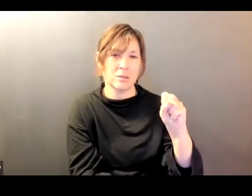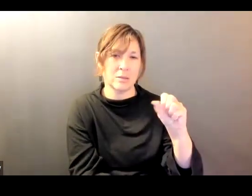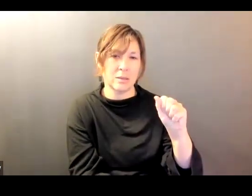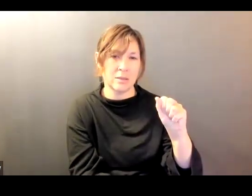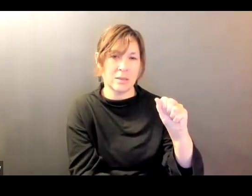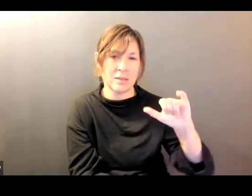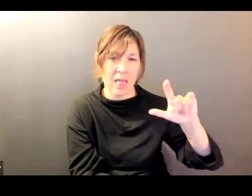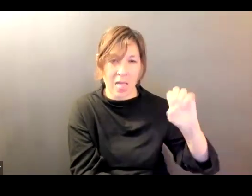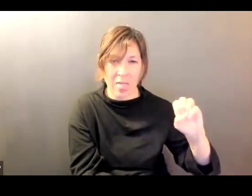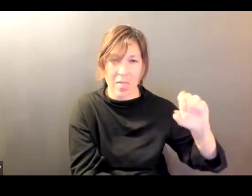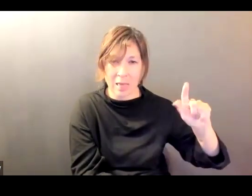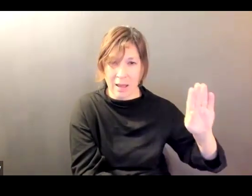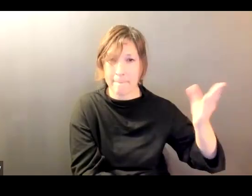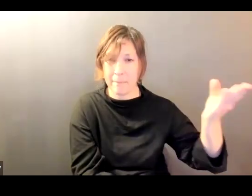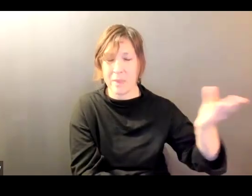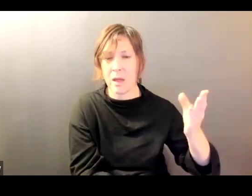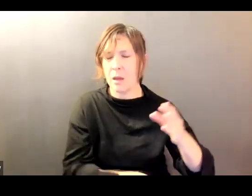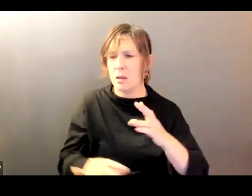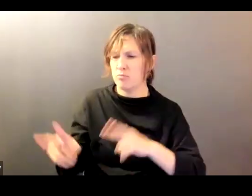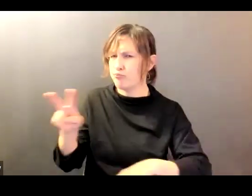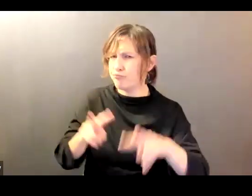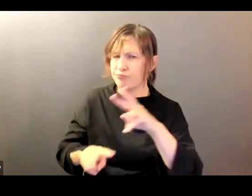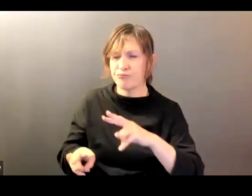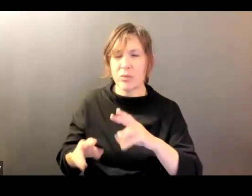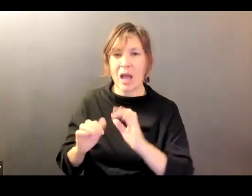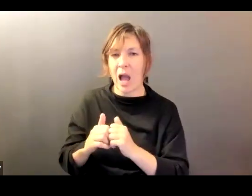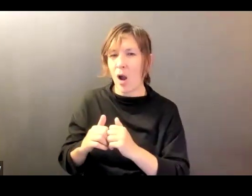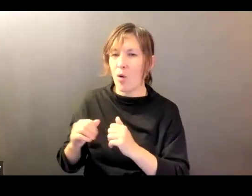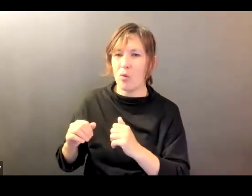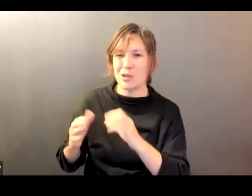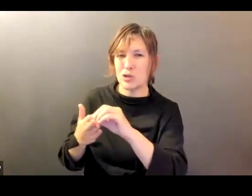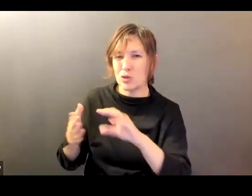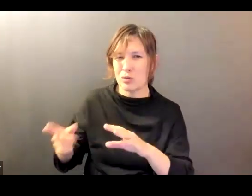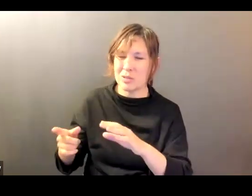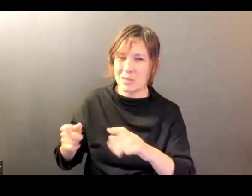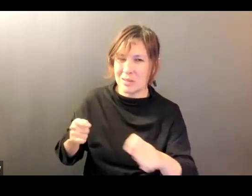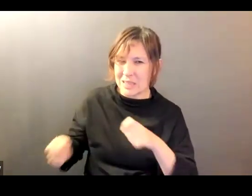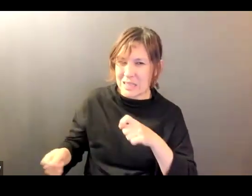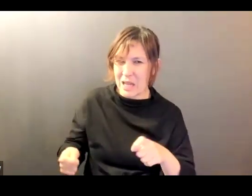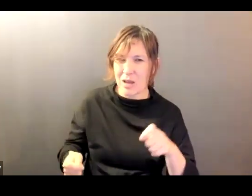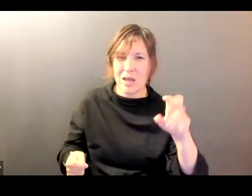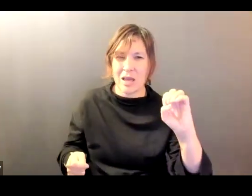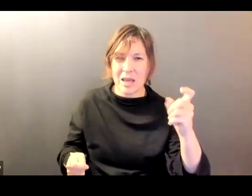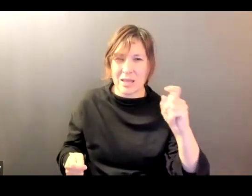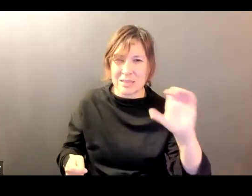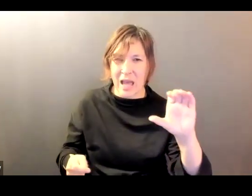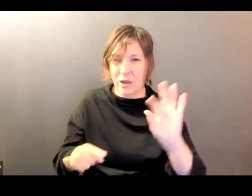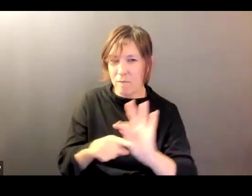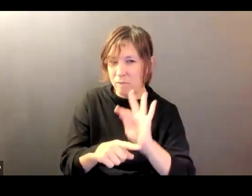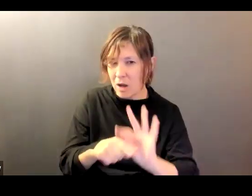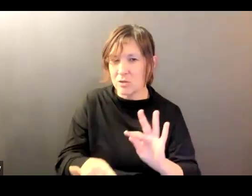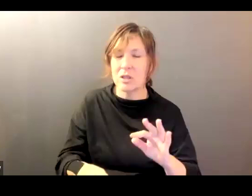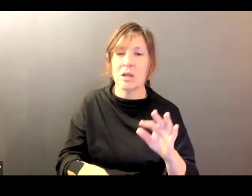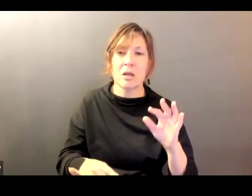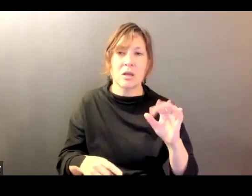think about what is executive functioning looking like in all of these programs. How do we make sure that the whole environment is really